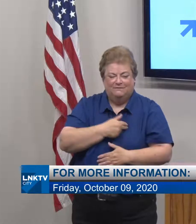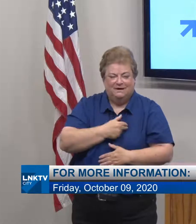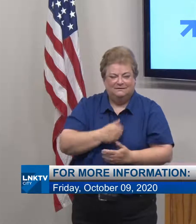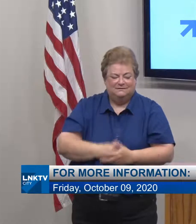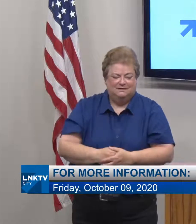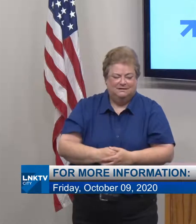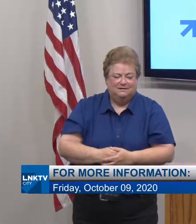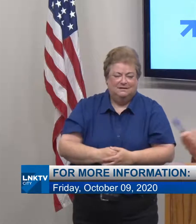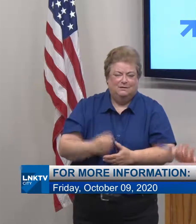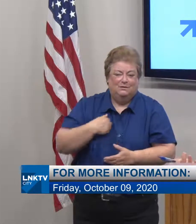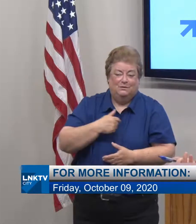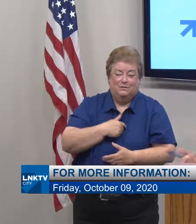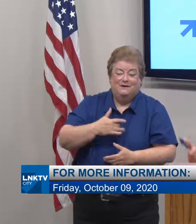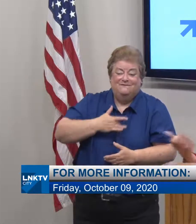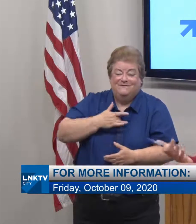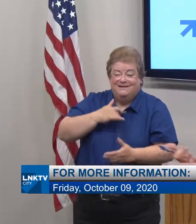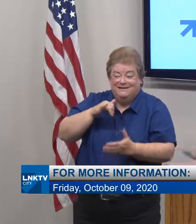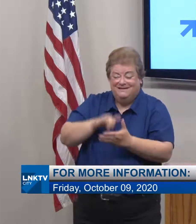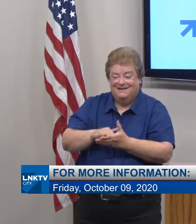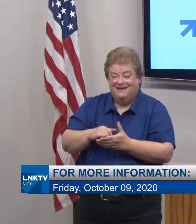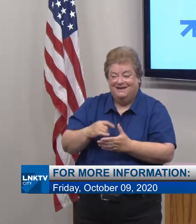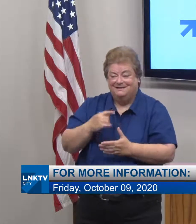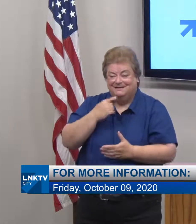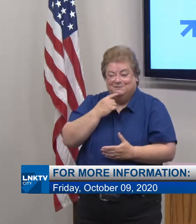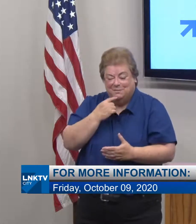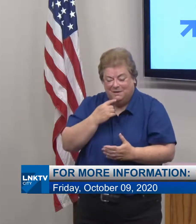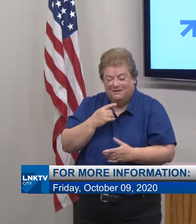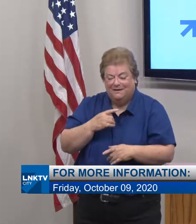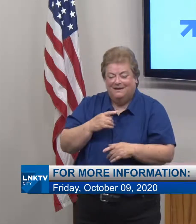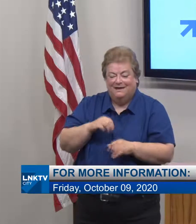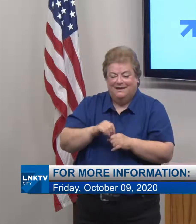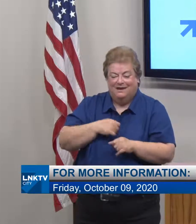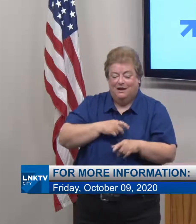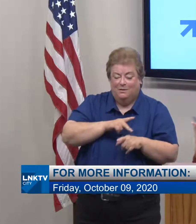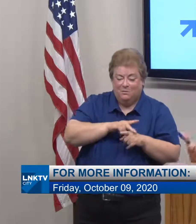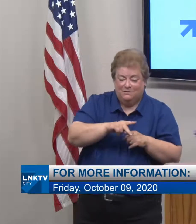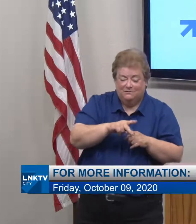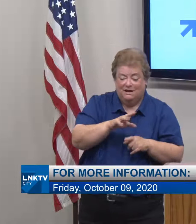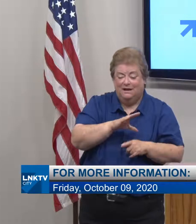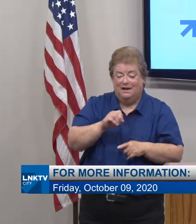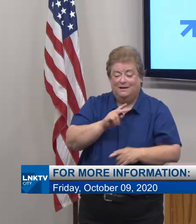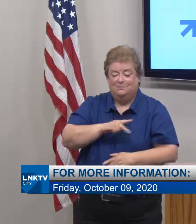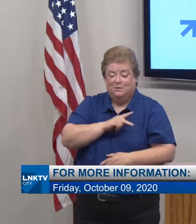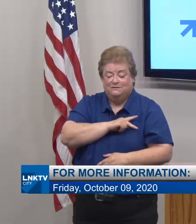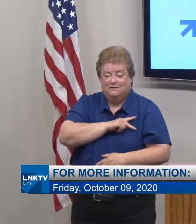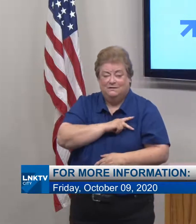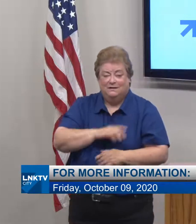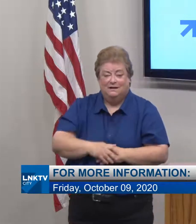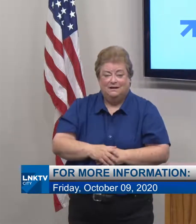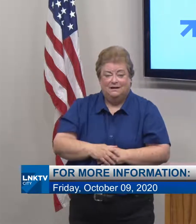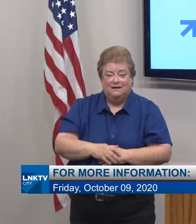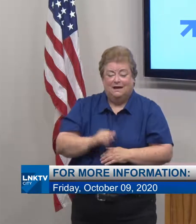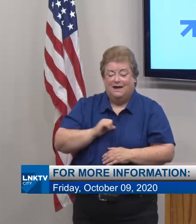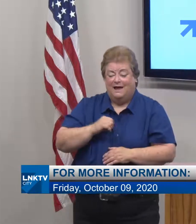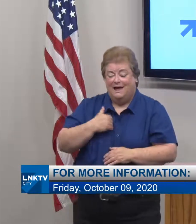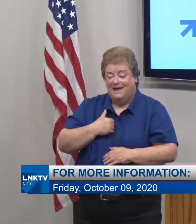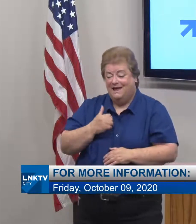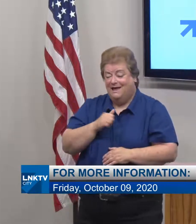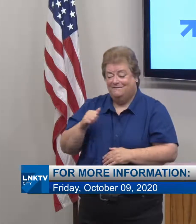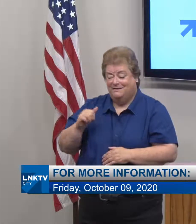them not only in our professional roles, but in our personal lives. I have a high school student who would love to be